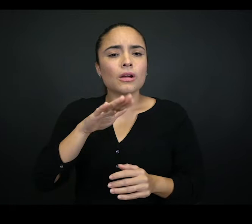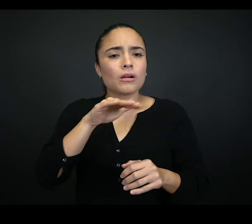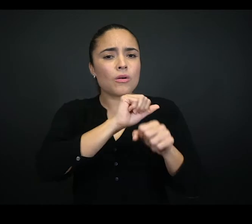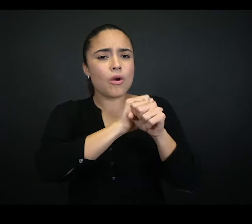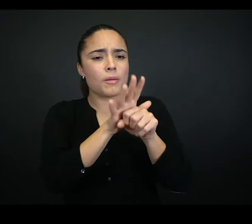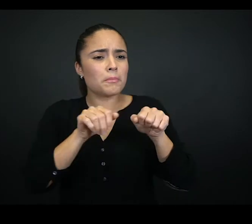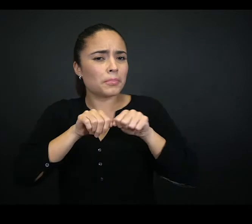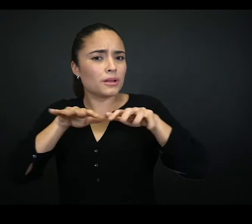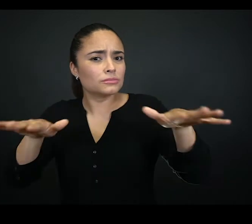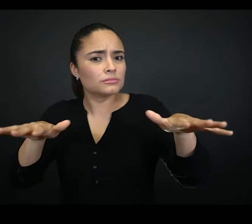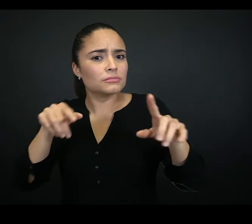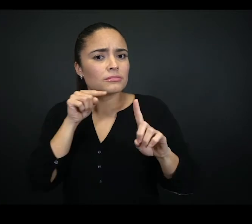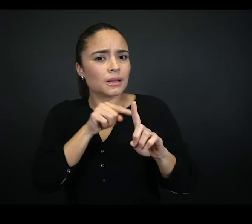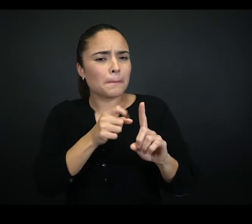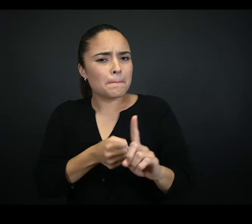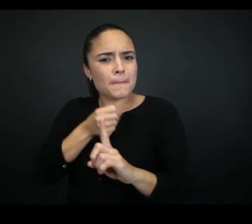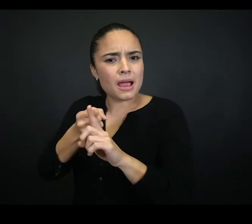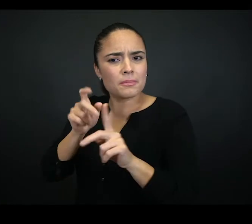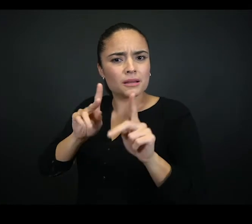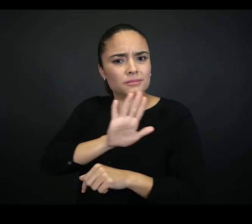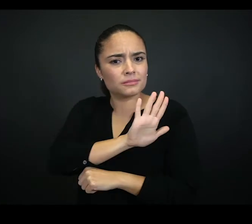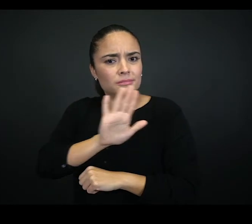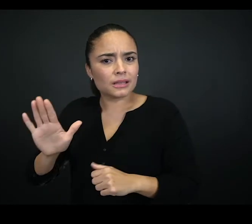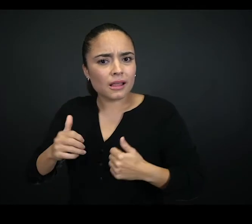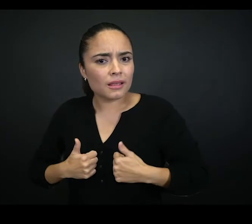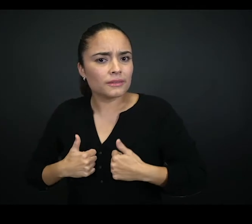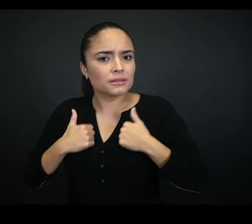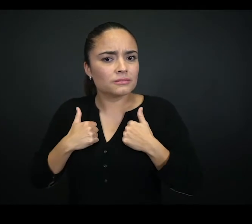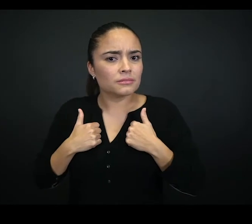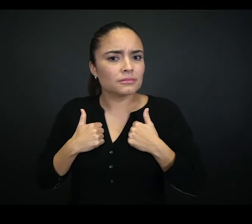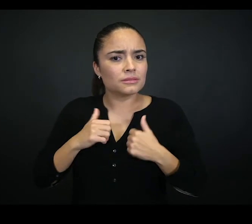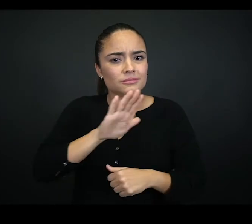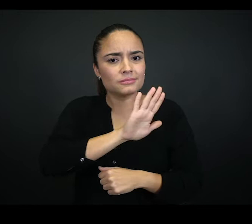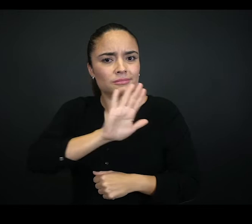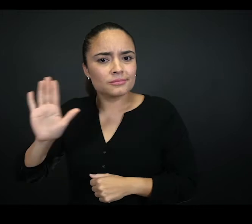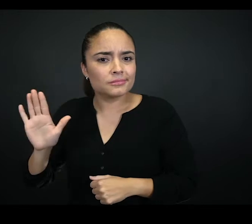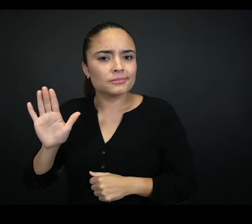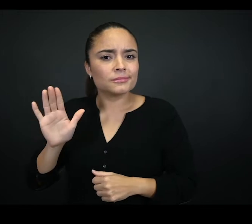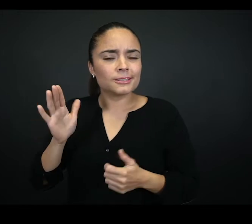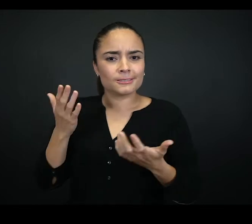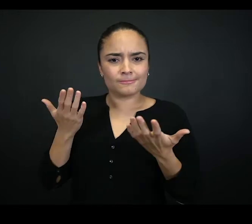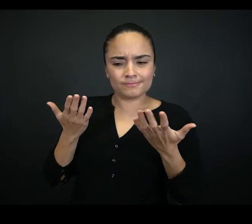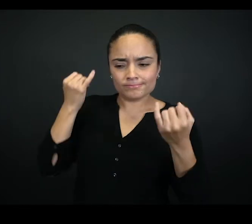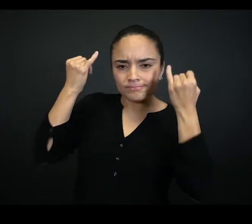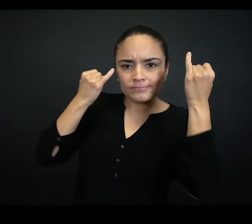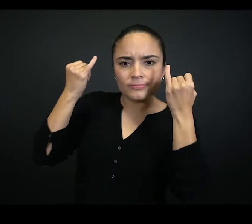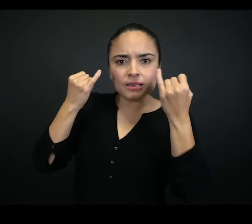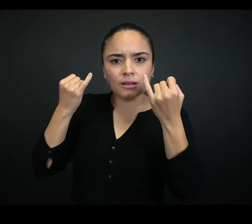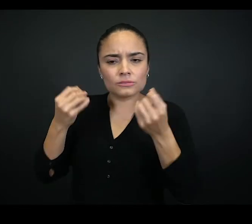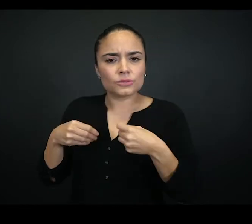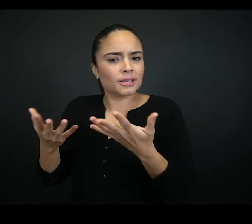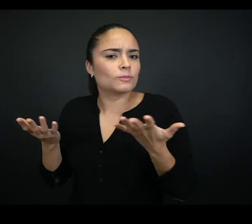think this is, people who use drugs have always been marginalized, and COVID has just made that so much worse.